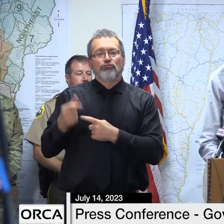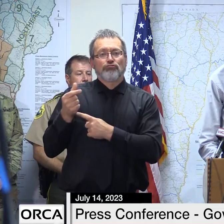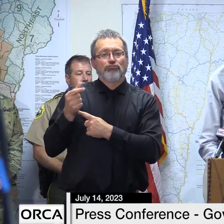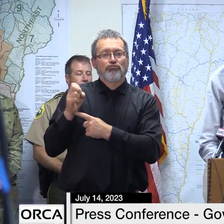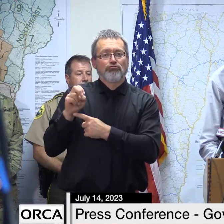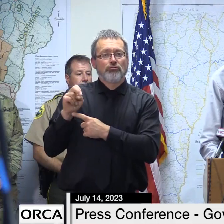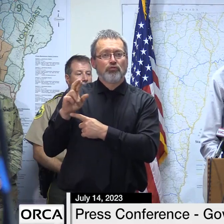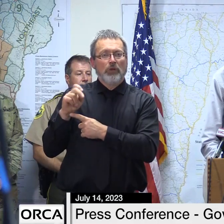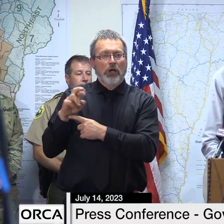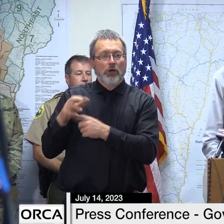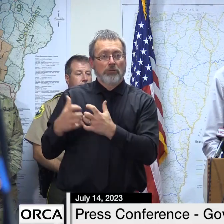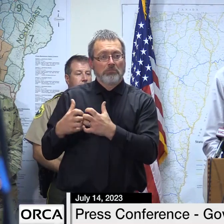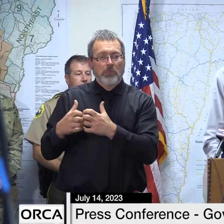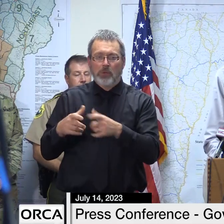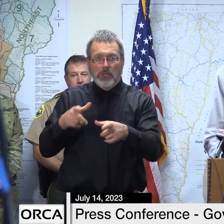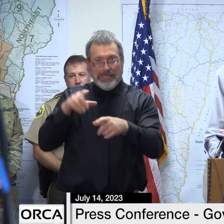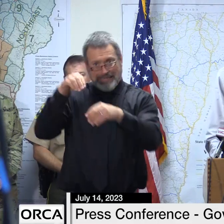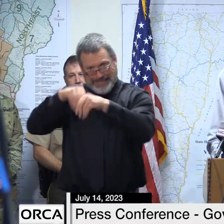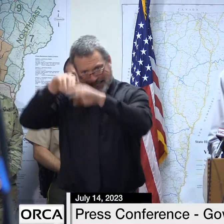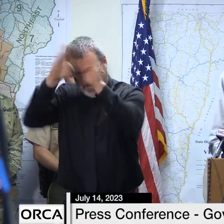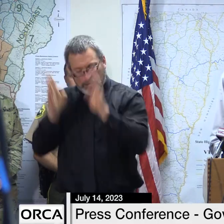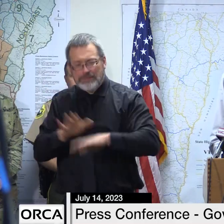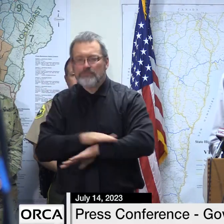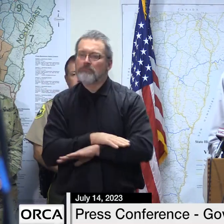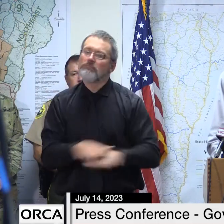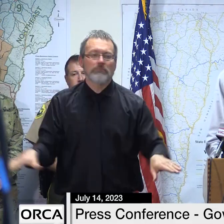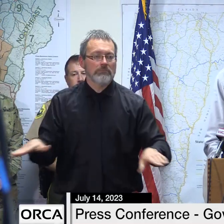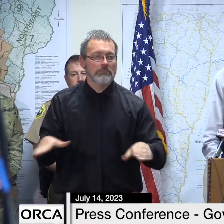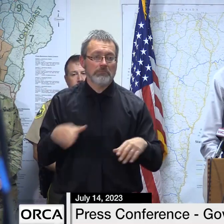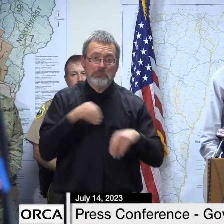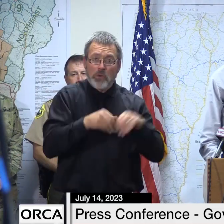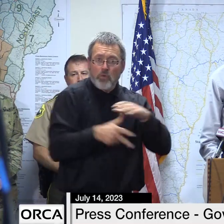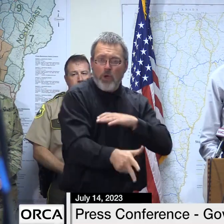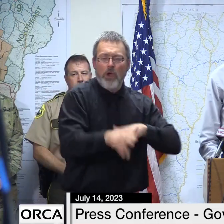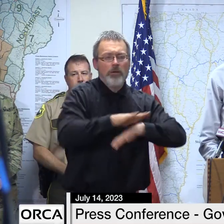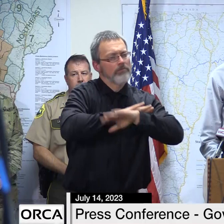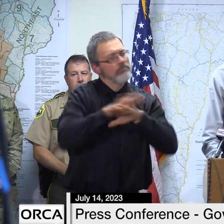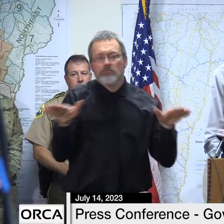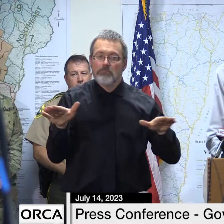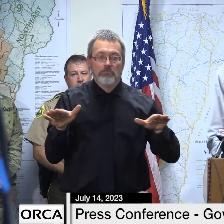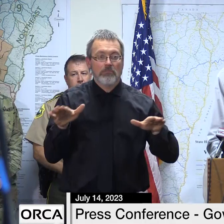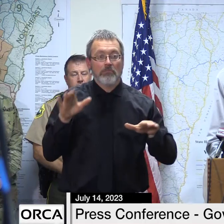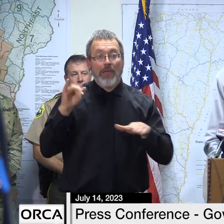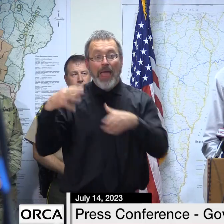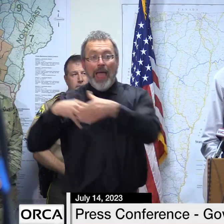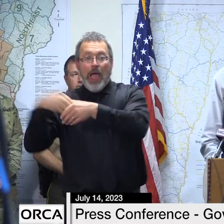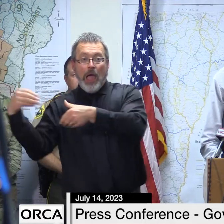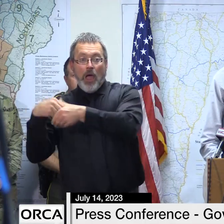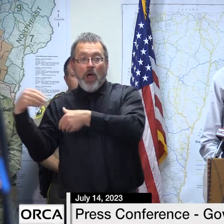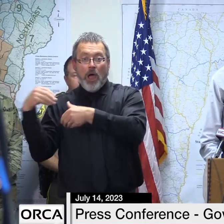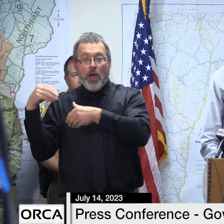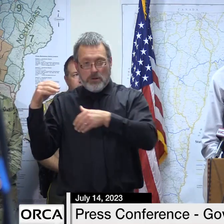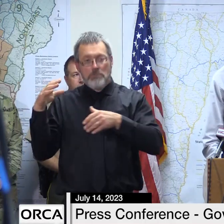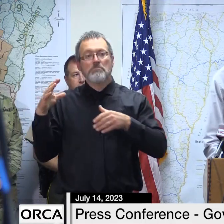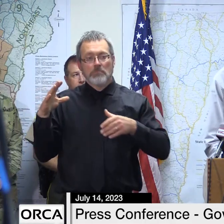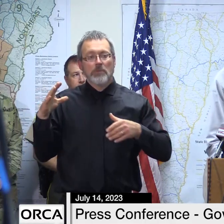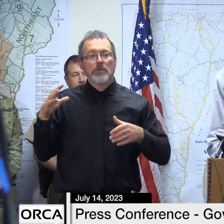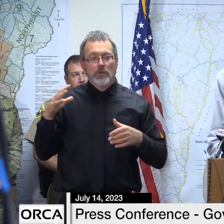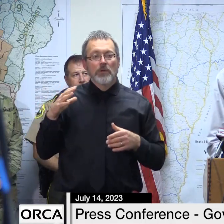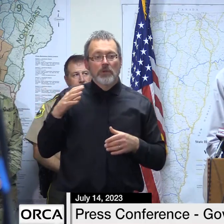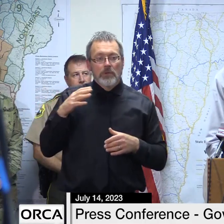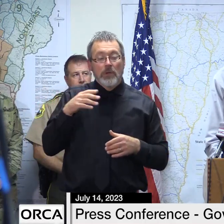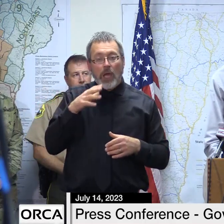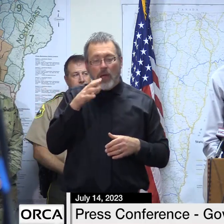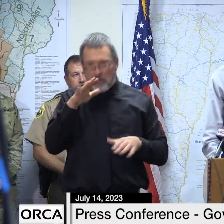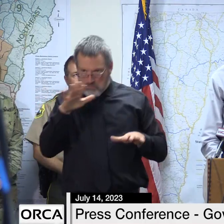vent. And if you're entering such an area and you have cuts or sustain any injuries